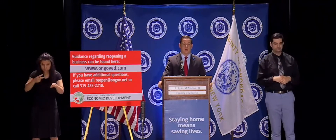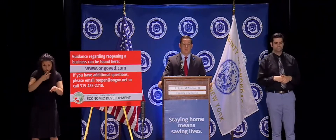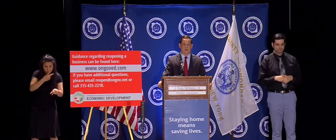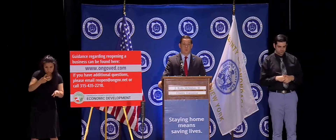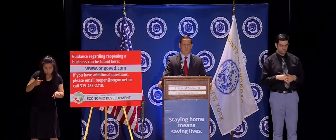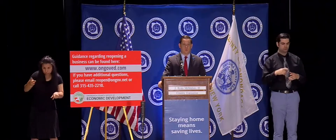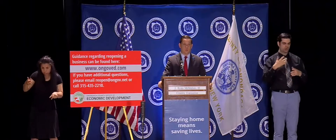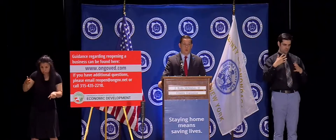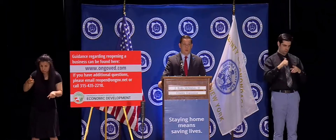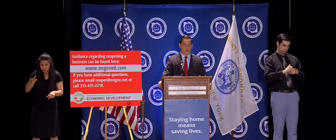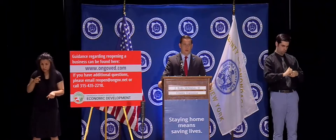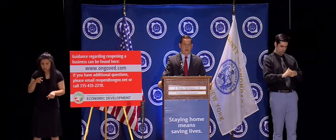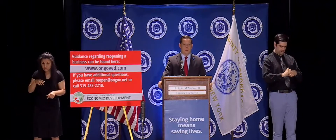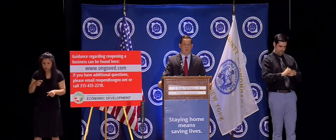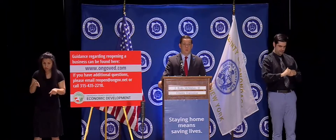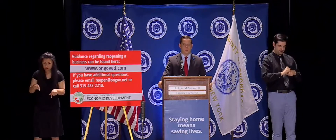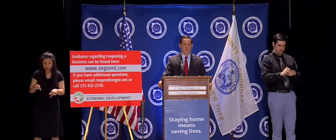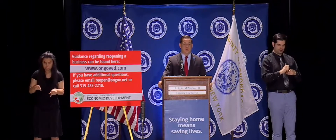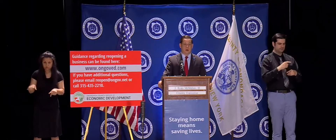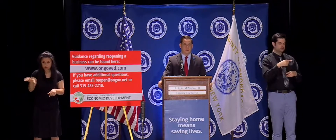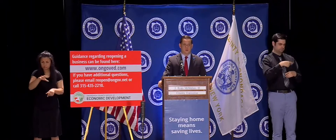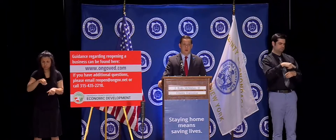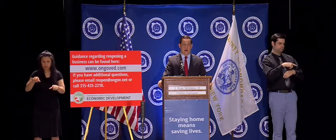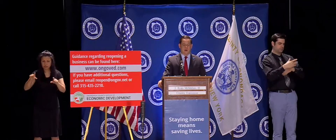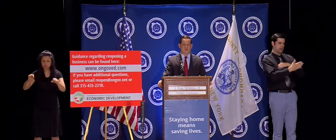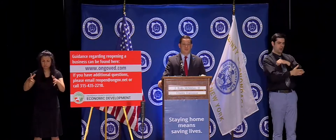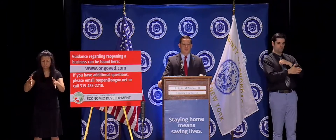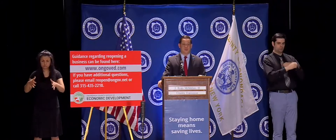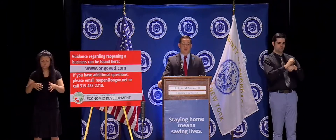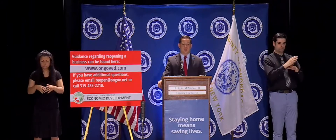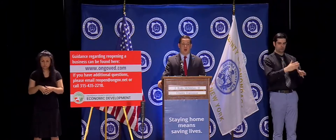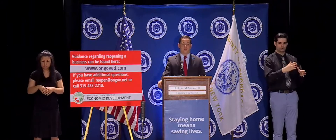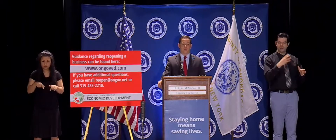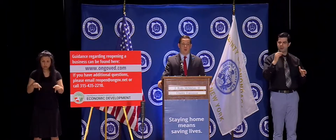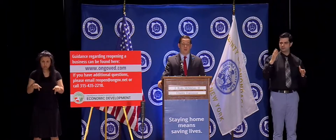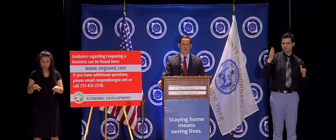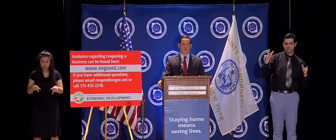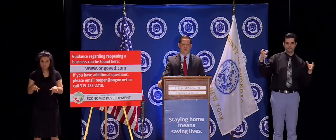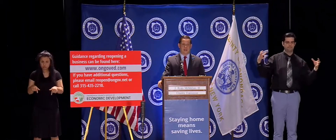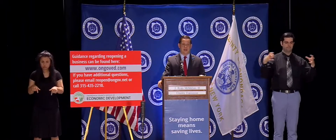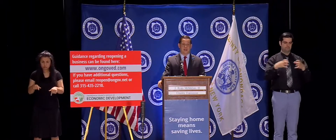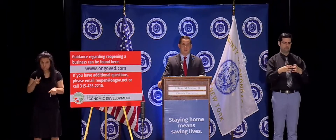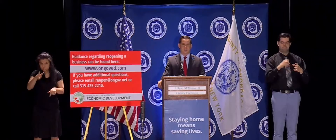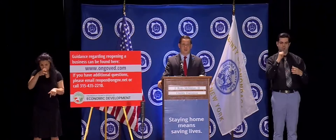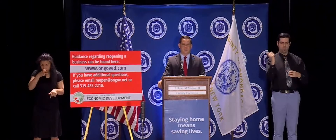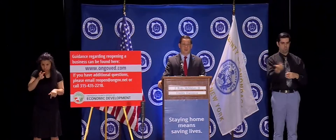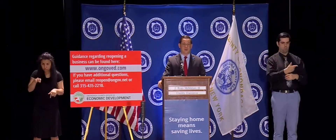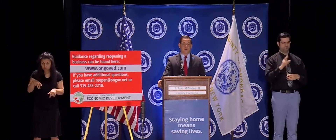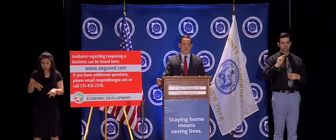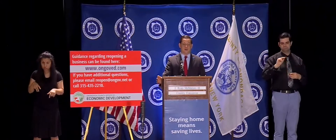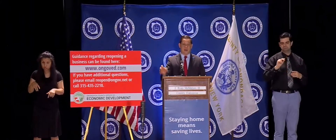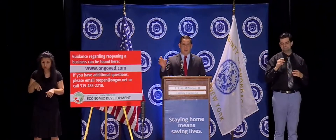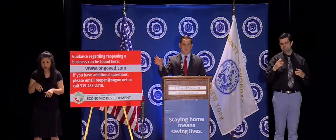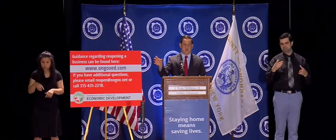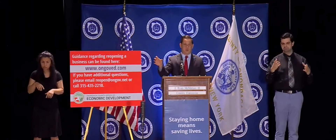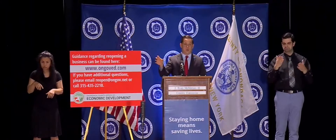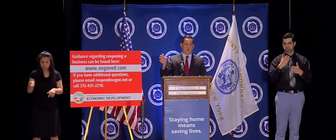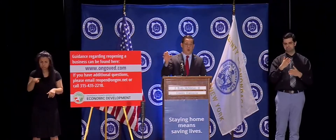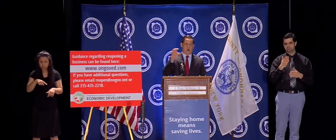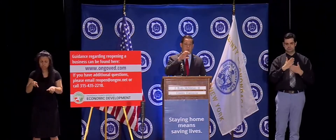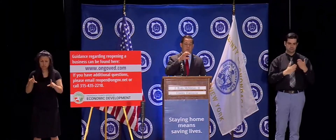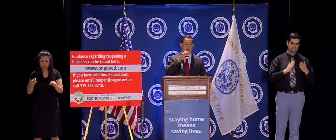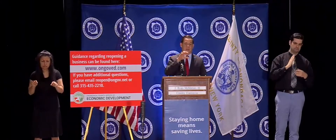problem than where we are right now. So right now it's still our health department doing the contact tracing. We haven't had